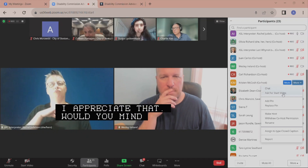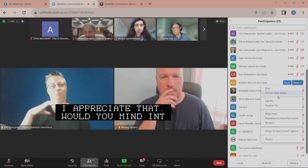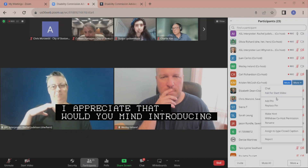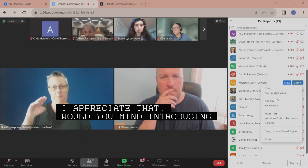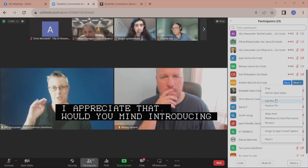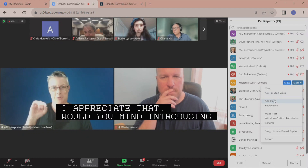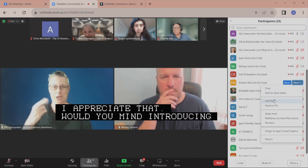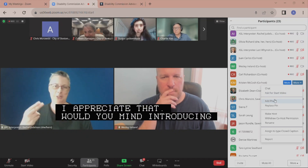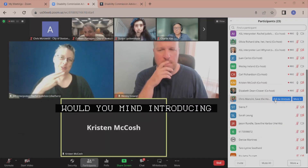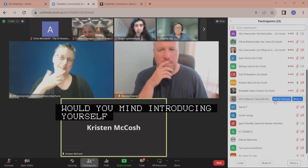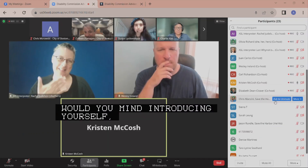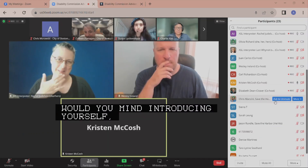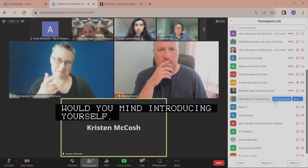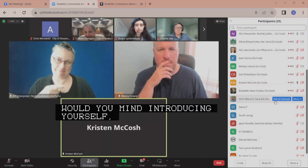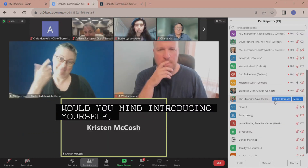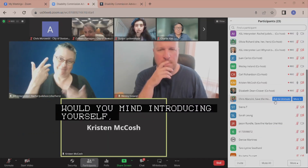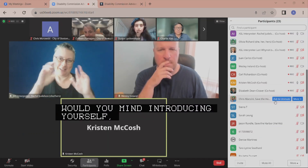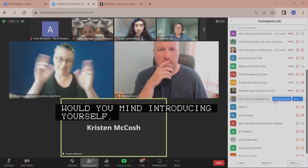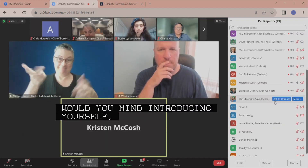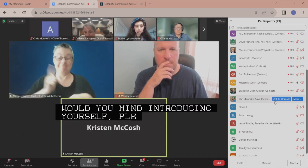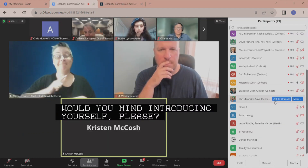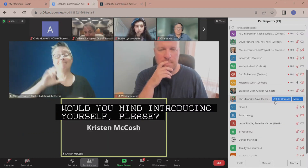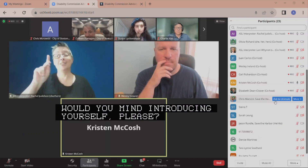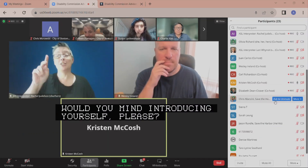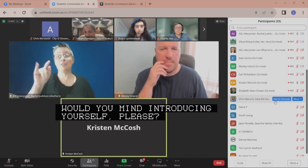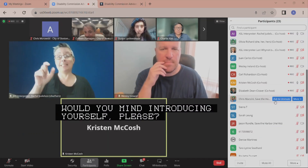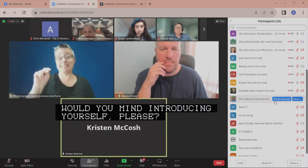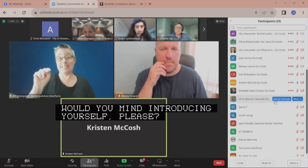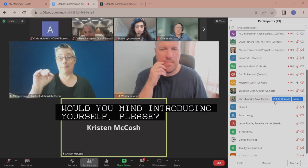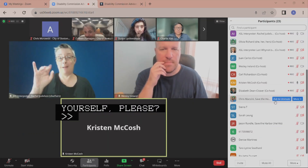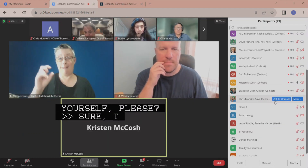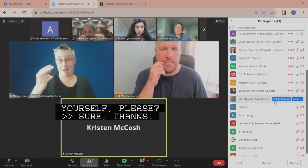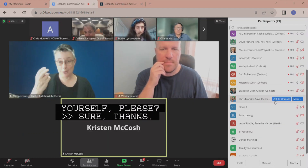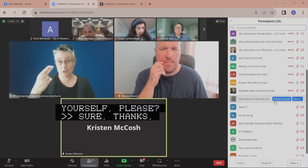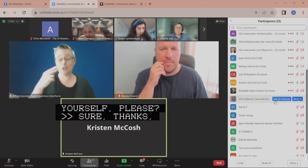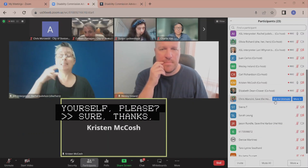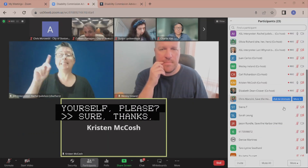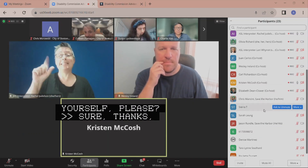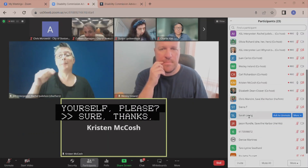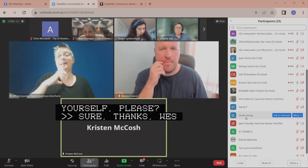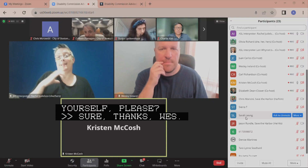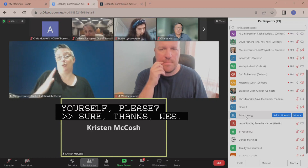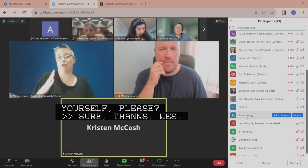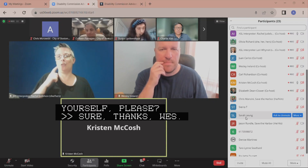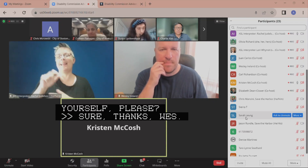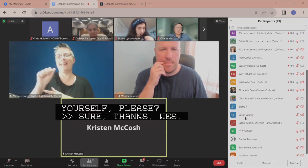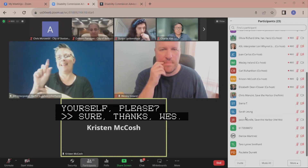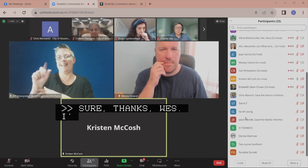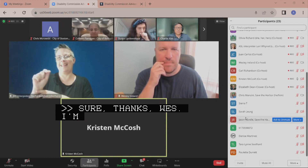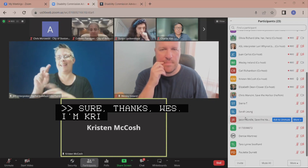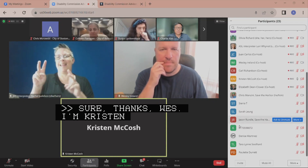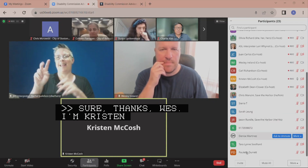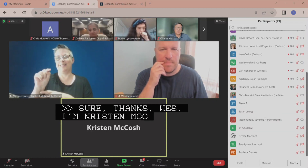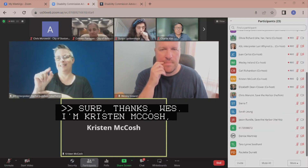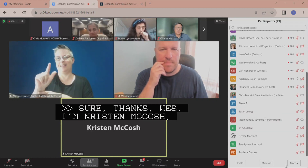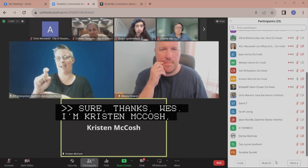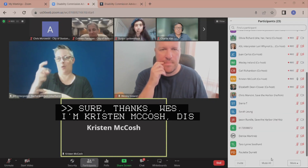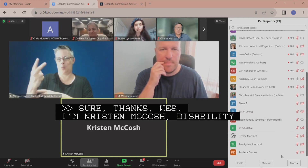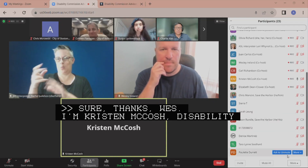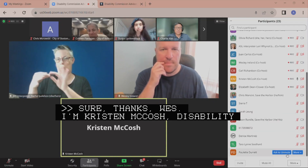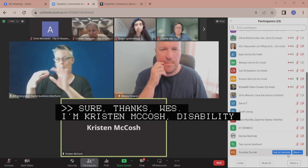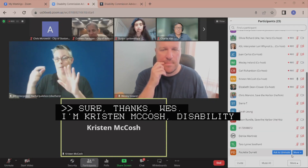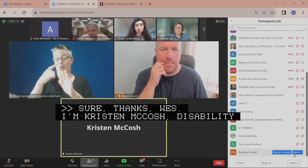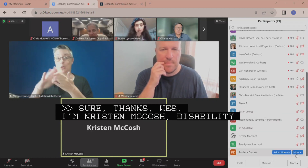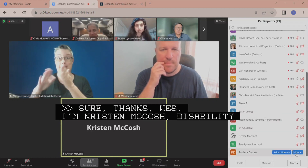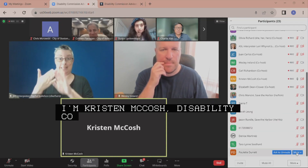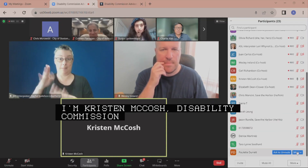Sure. Thanks, Wes. I'm Kristen McCosh, and I'm the Disability Commissioner and ADA Title II Coordinator for the city.